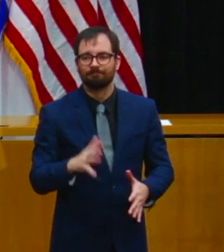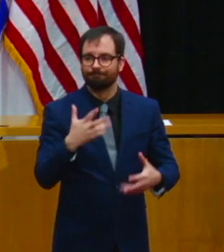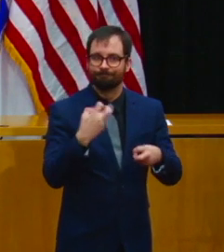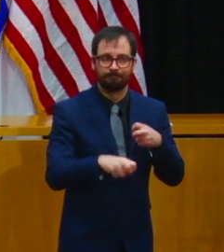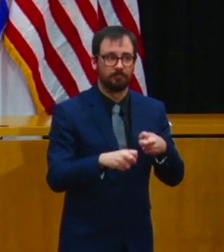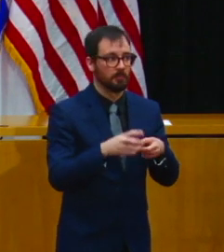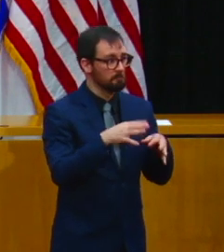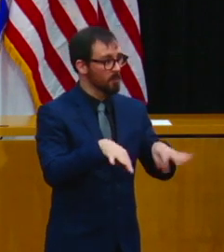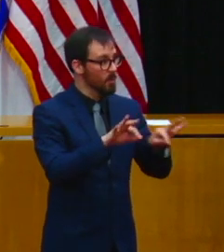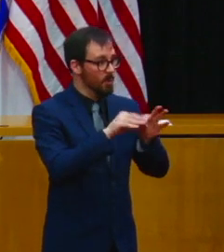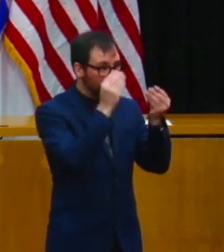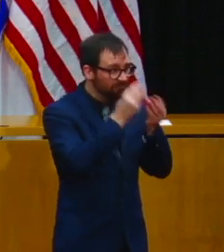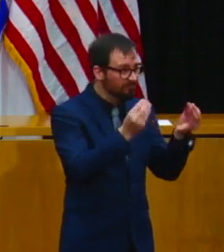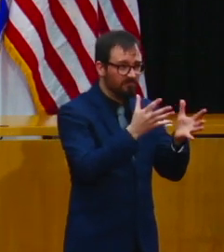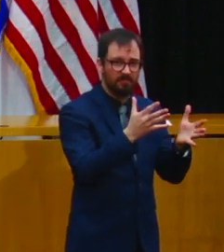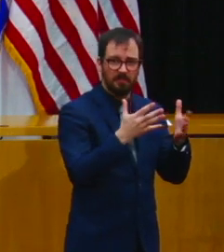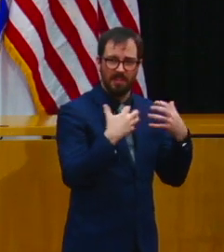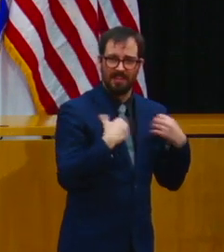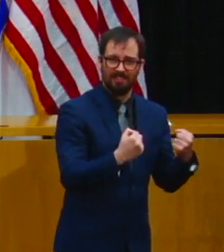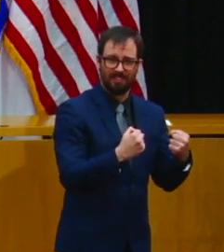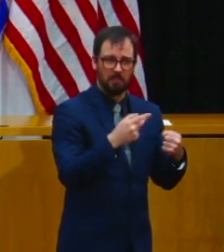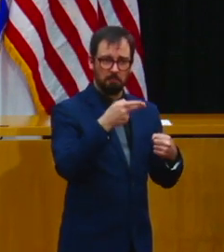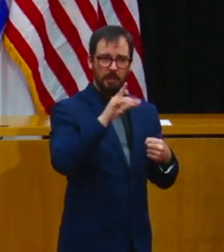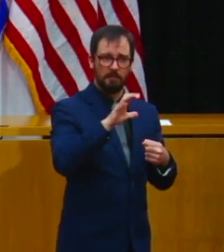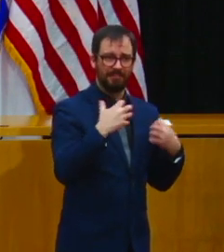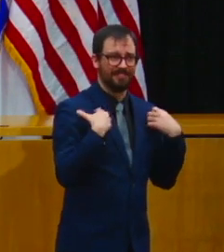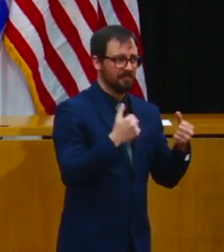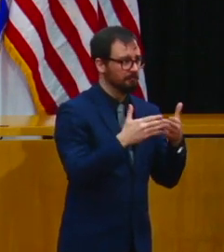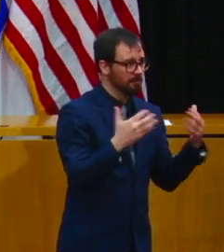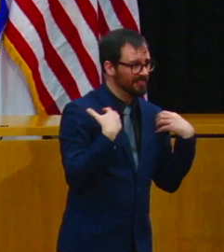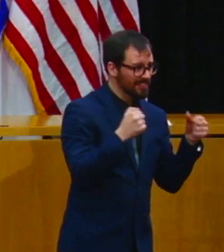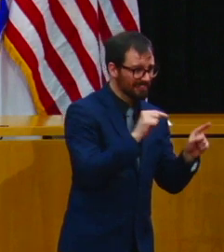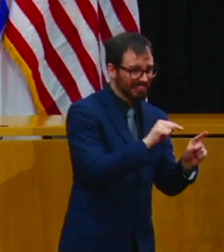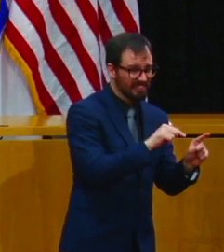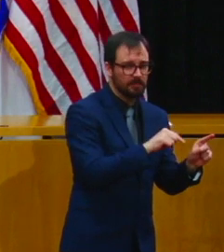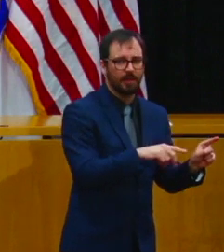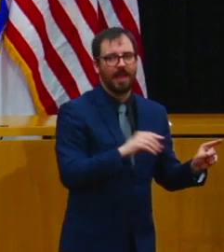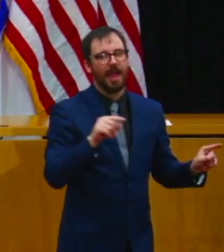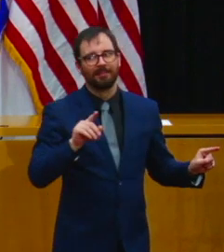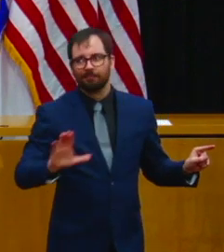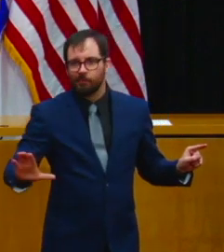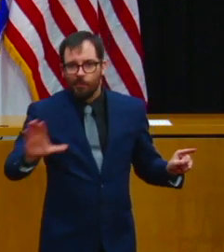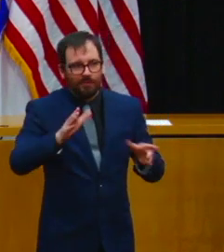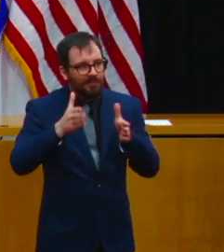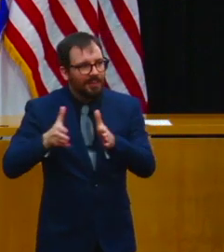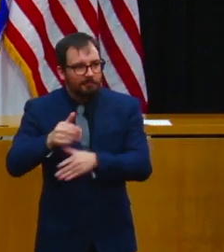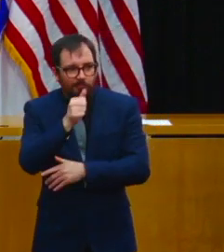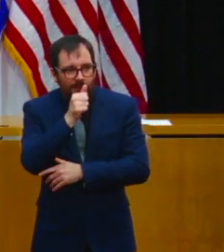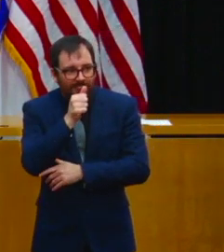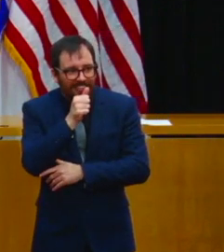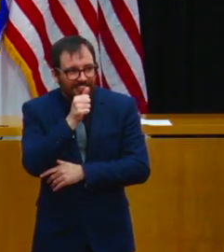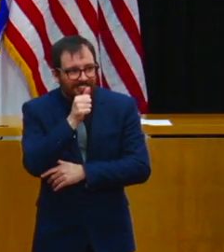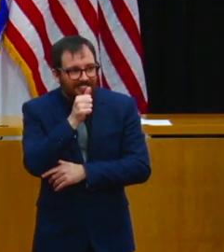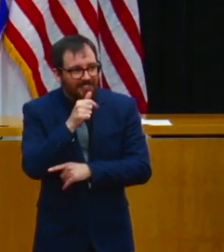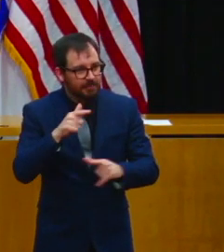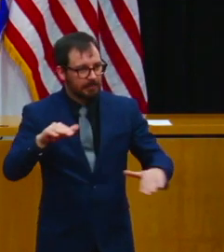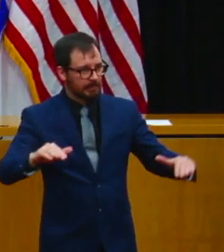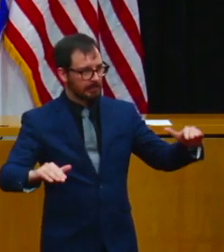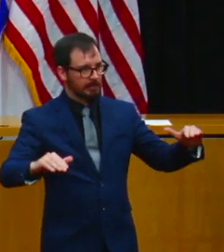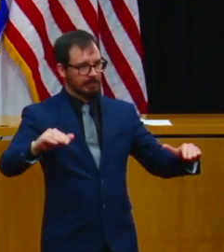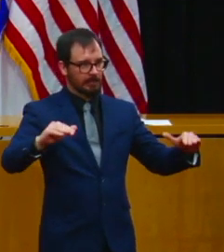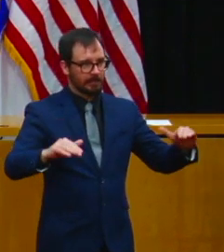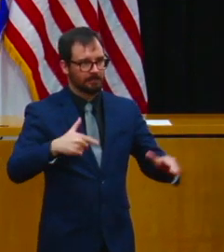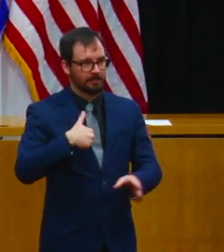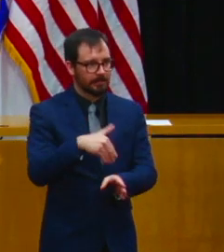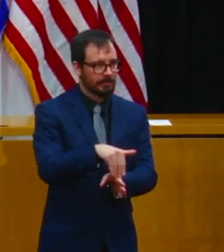early part of before it was a pandemic, of individuals who were either outed on Facebook or